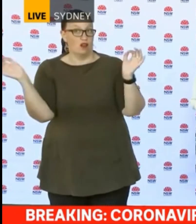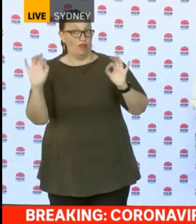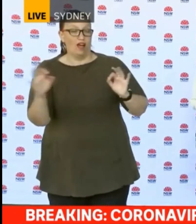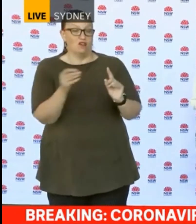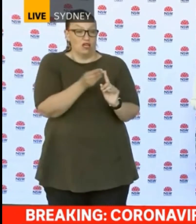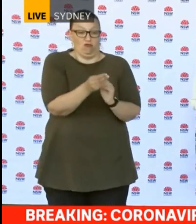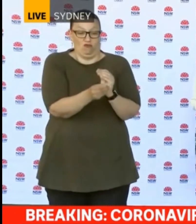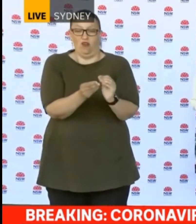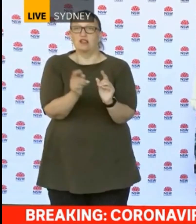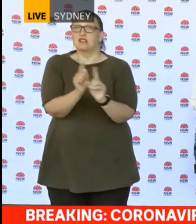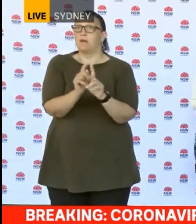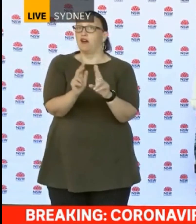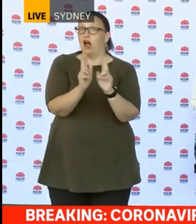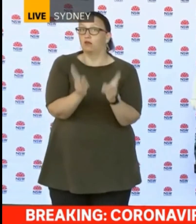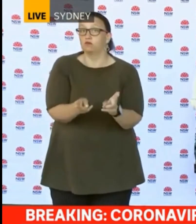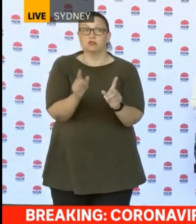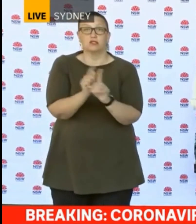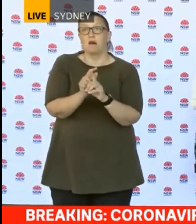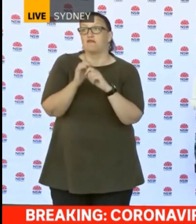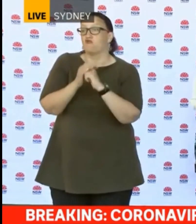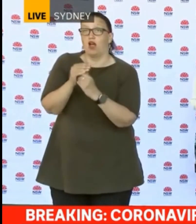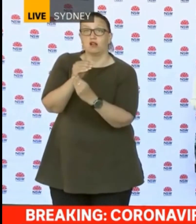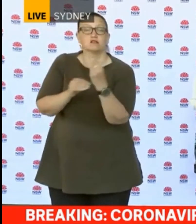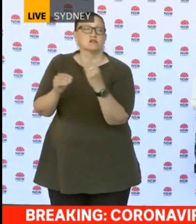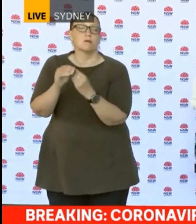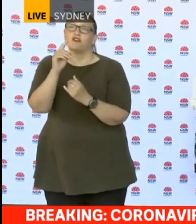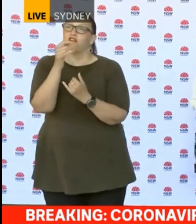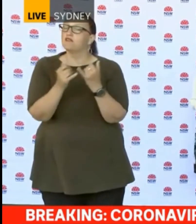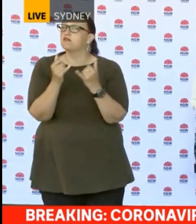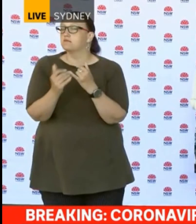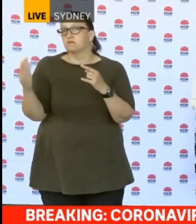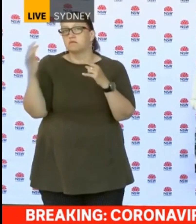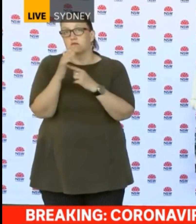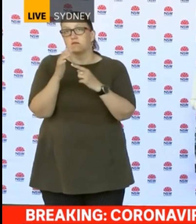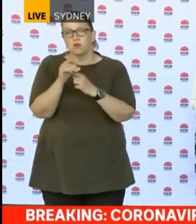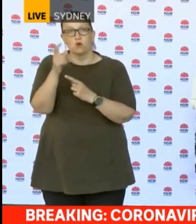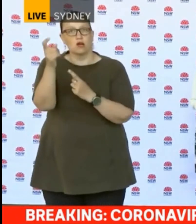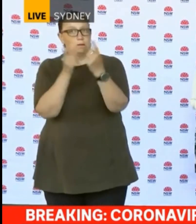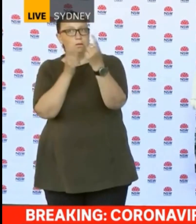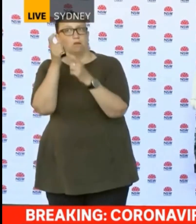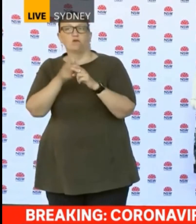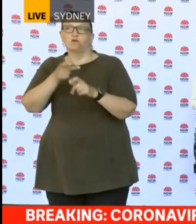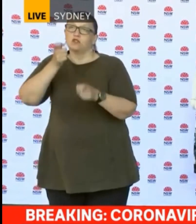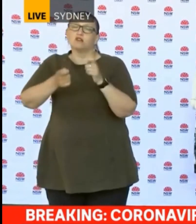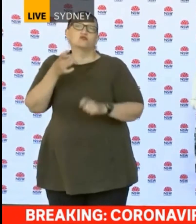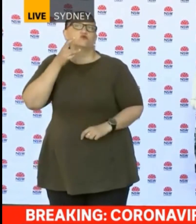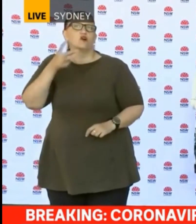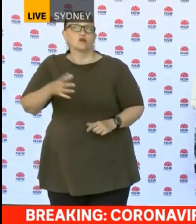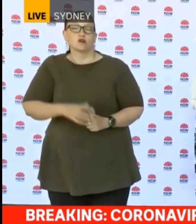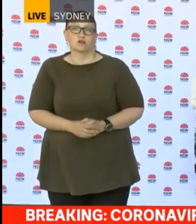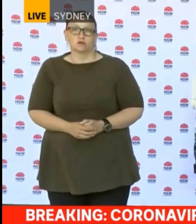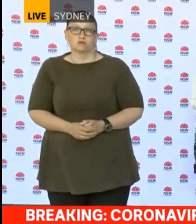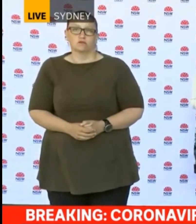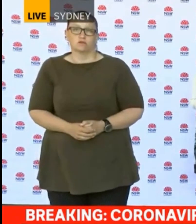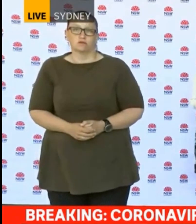that's why it's really, really important for all of us to come forward and get tested, especially if you live in and around those